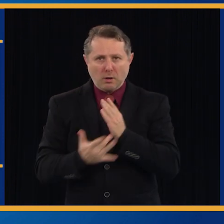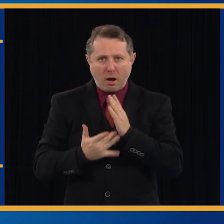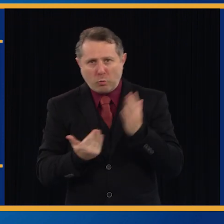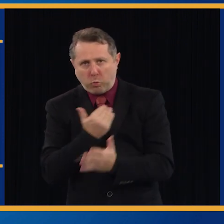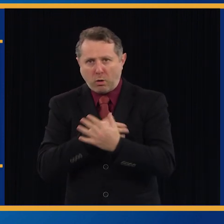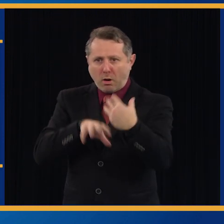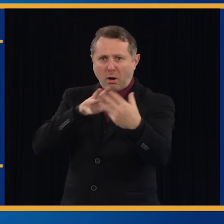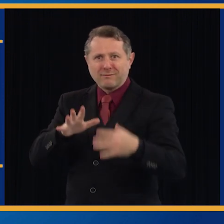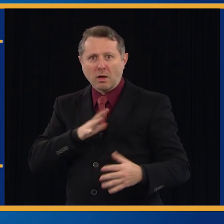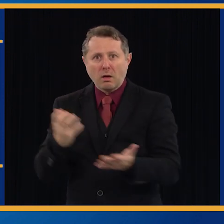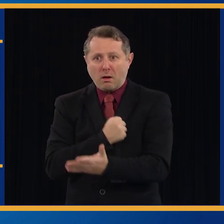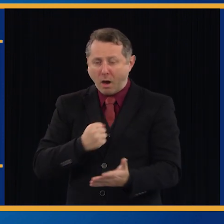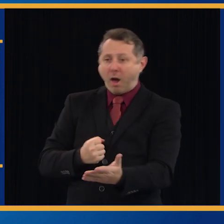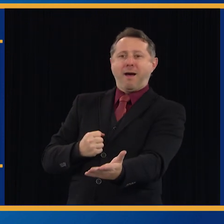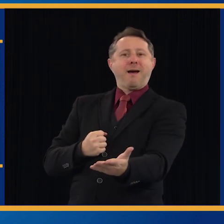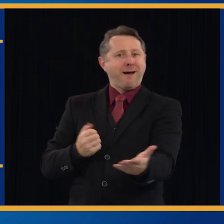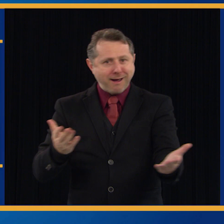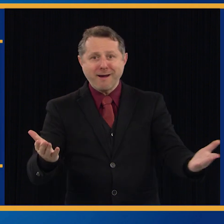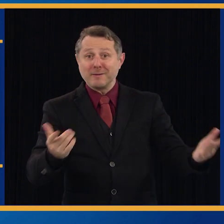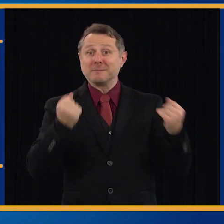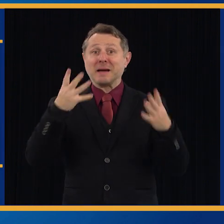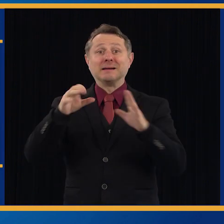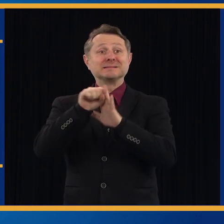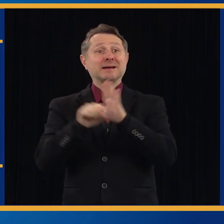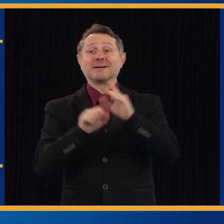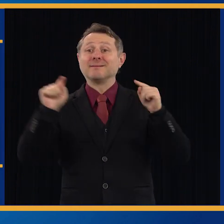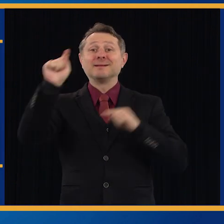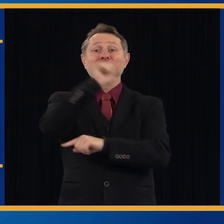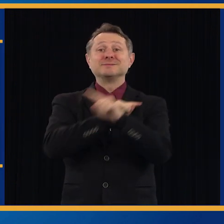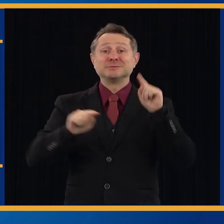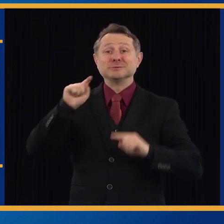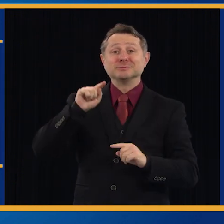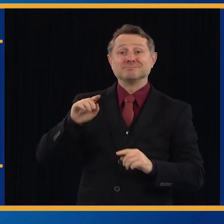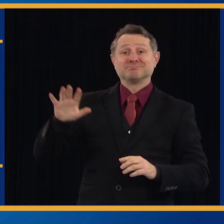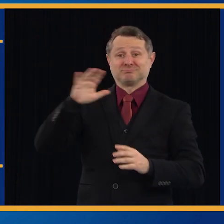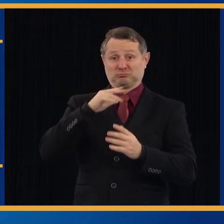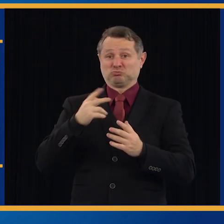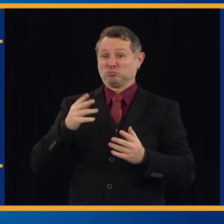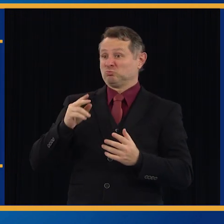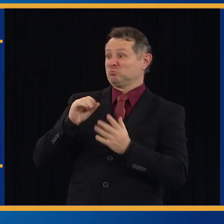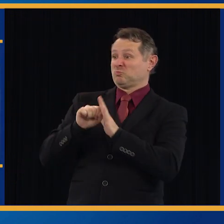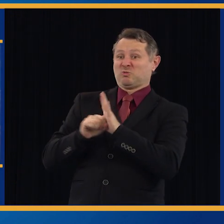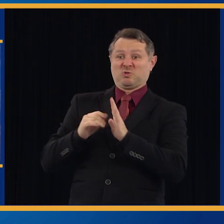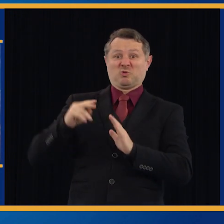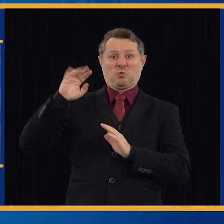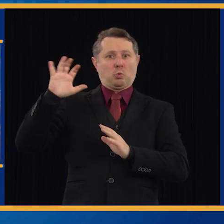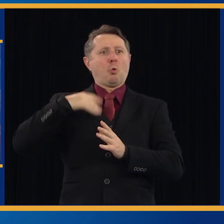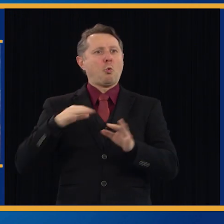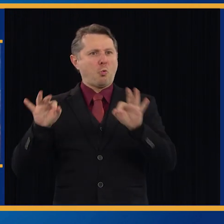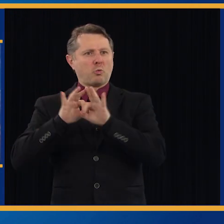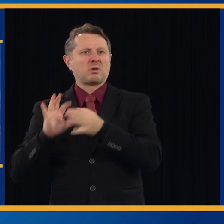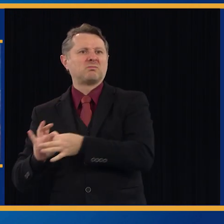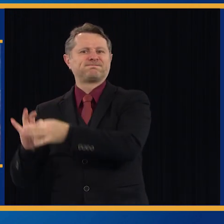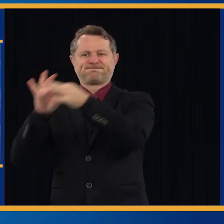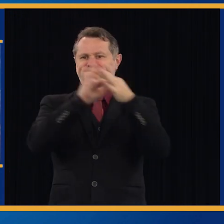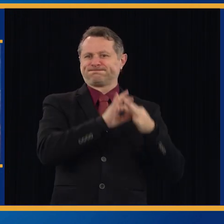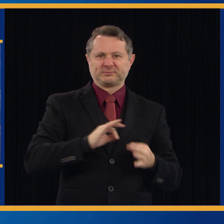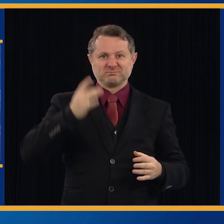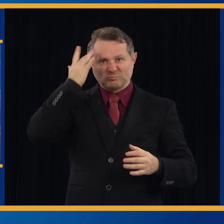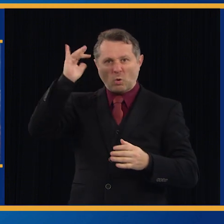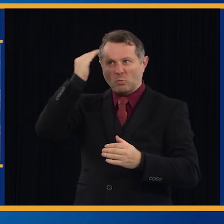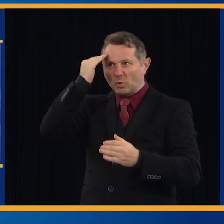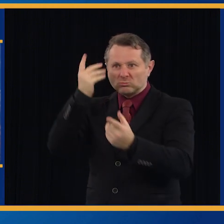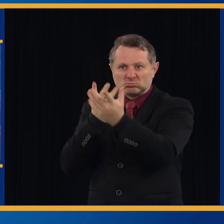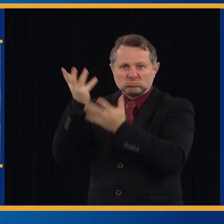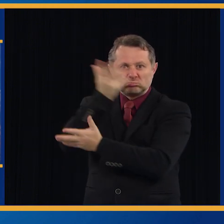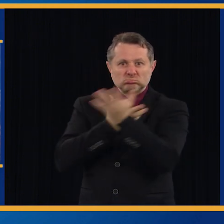multi-state regional coalition. And that's very important because that is the smartest way to do it. On a more granular level here in